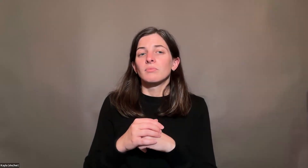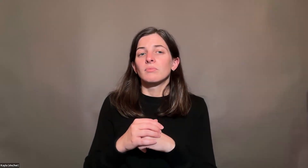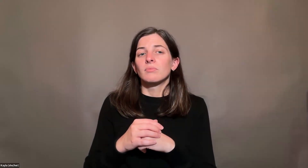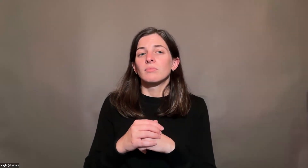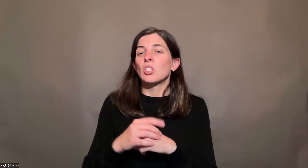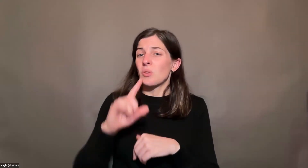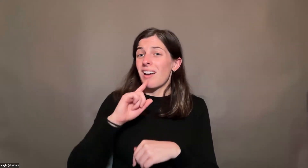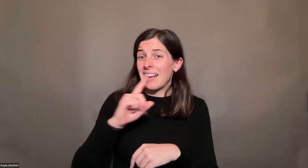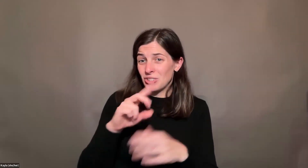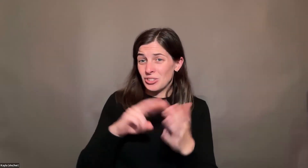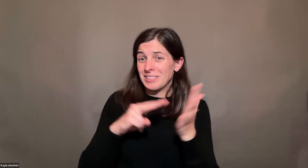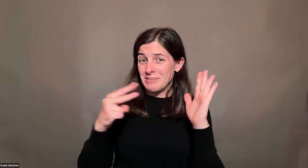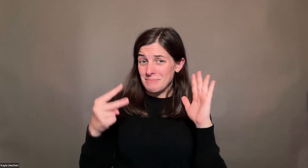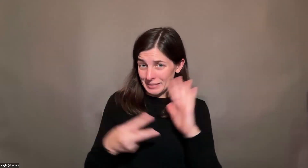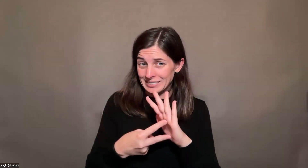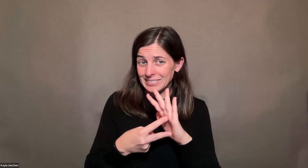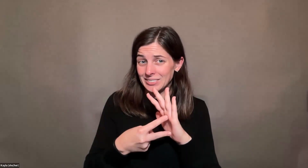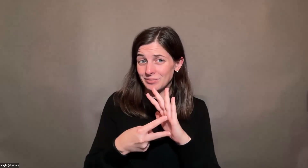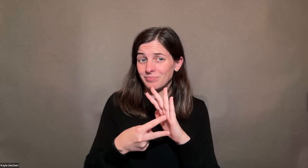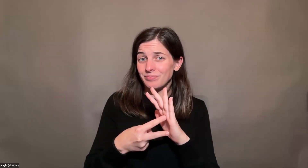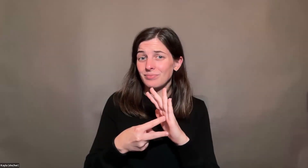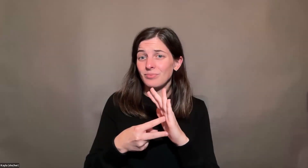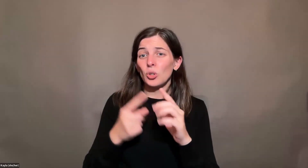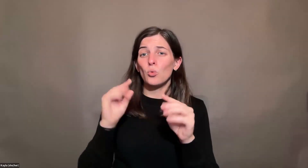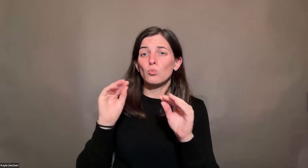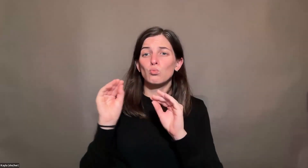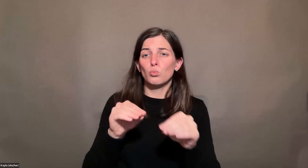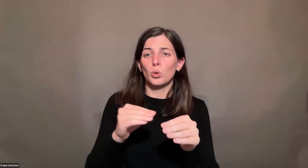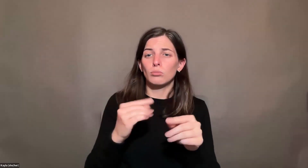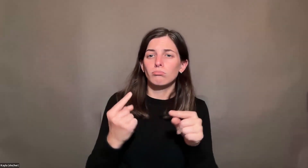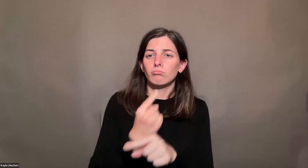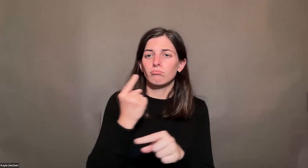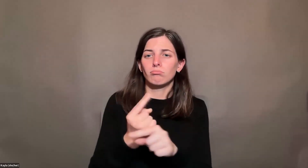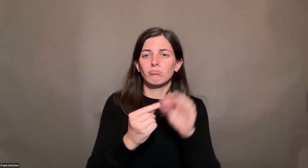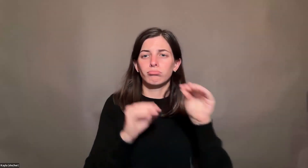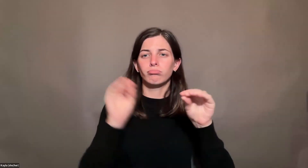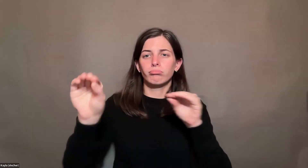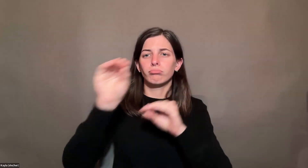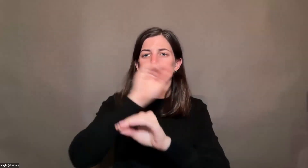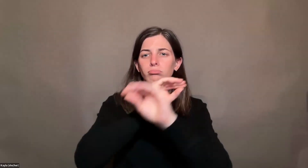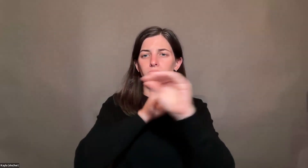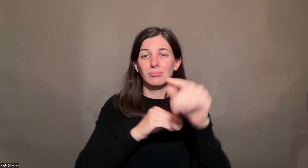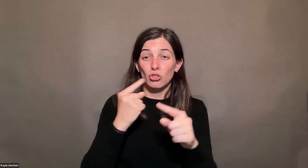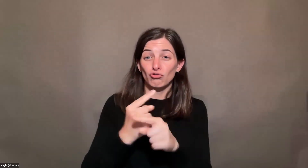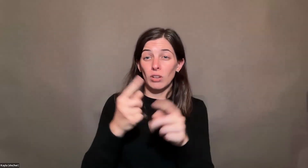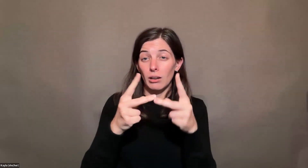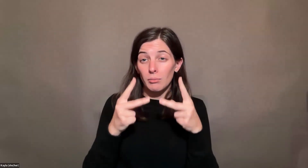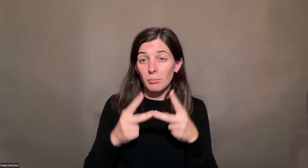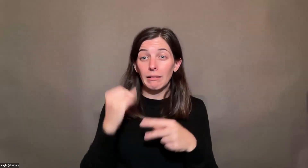or put the right things in the right place. So when you are actually writing like the div or something like that, when you are